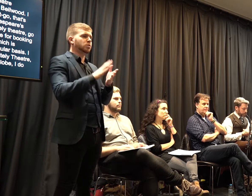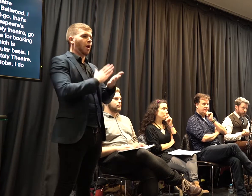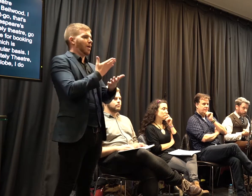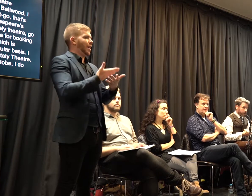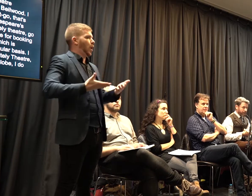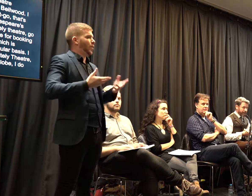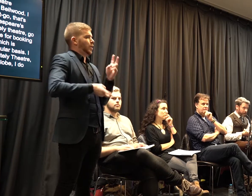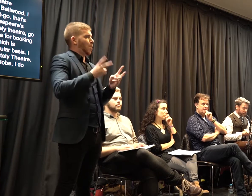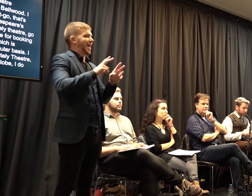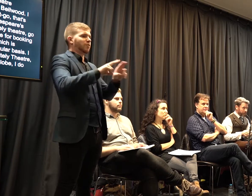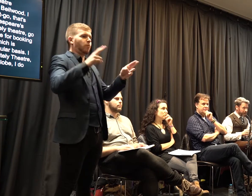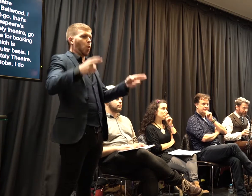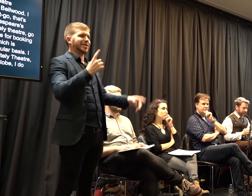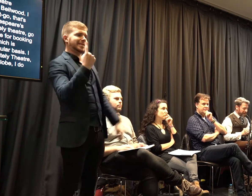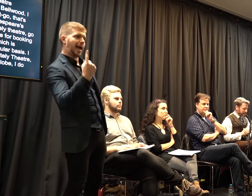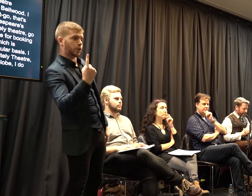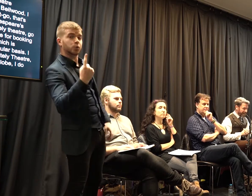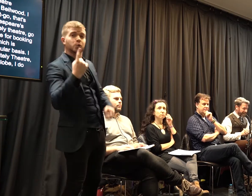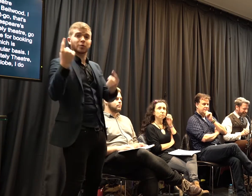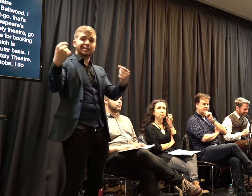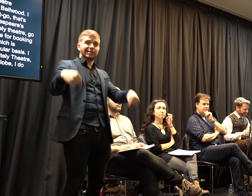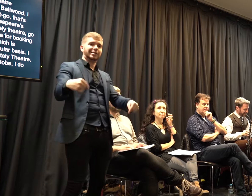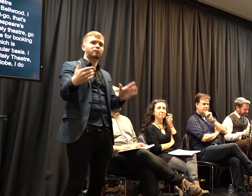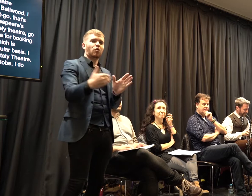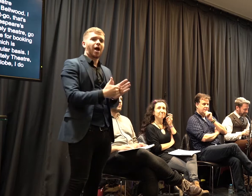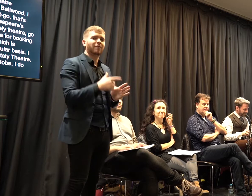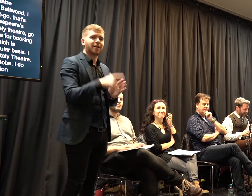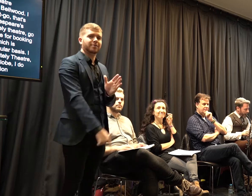for stage. I knew people would arrive right now.